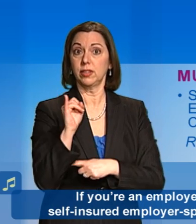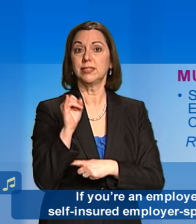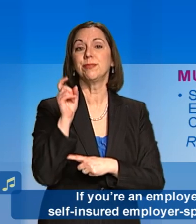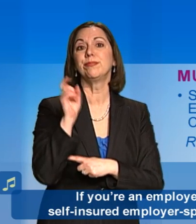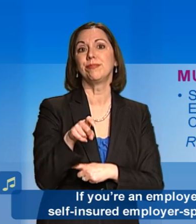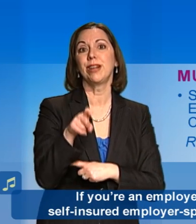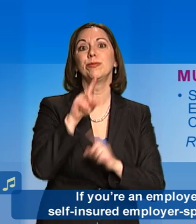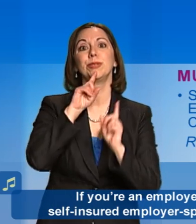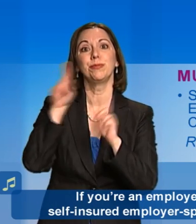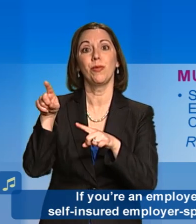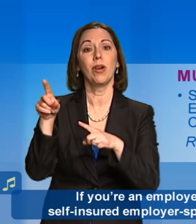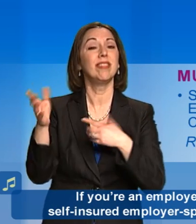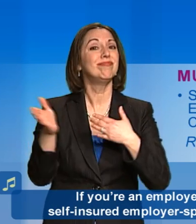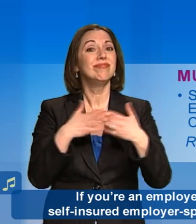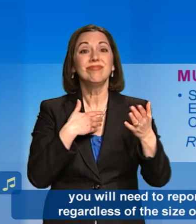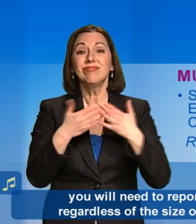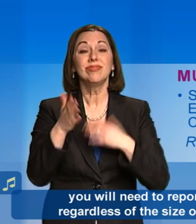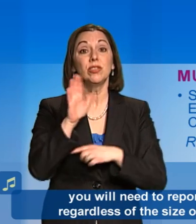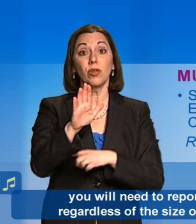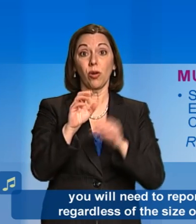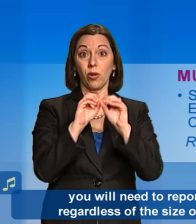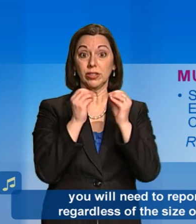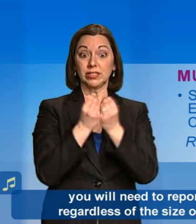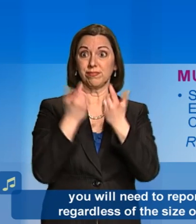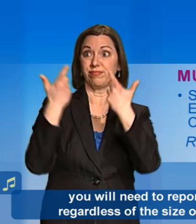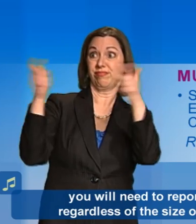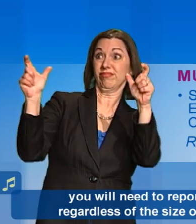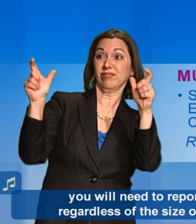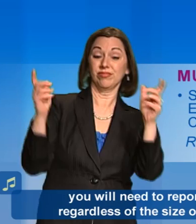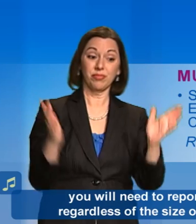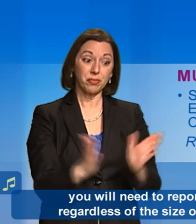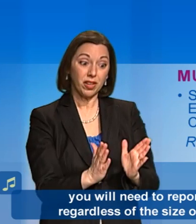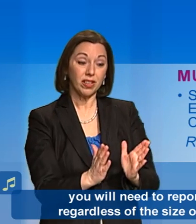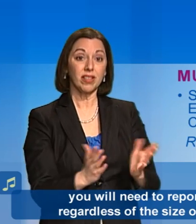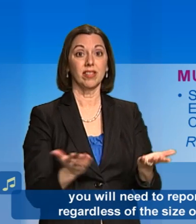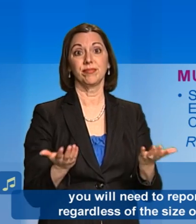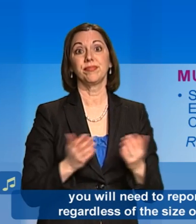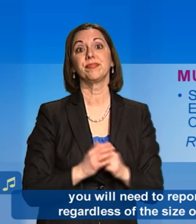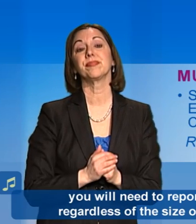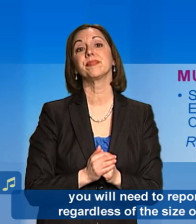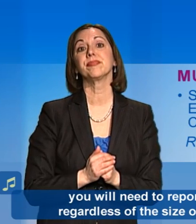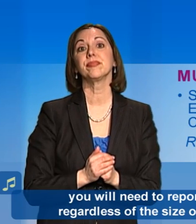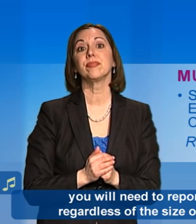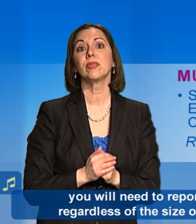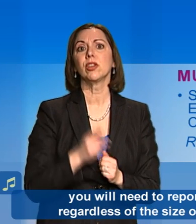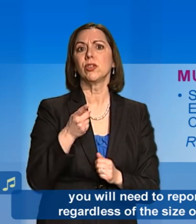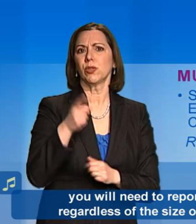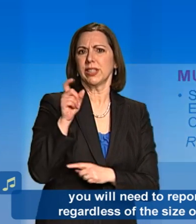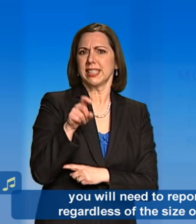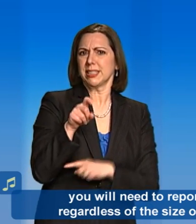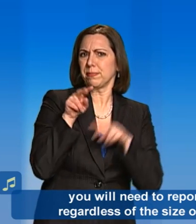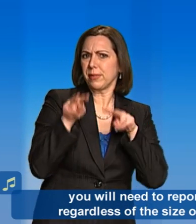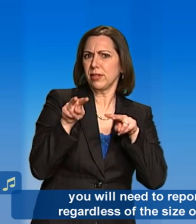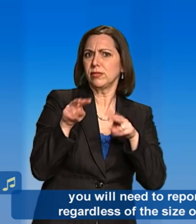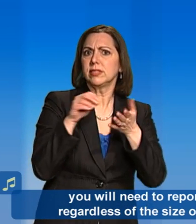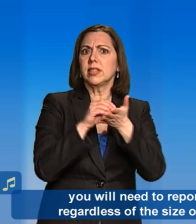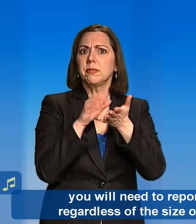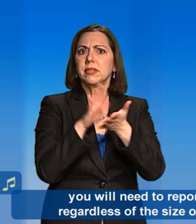self-insured employer-sponsored coverage, you will need to report that coverage regardless of the size of your